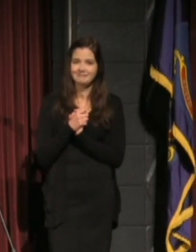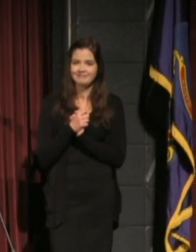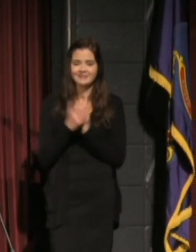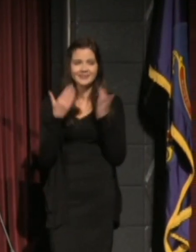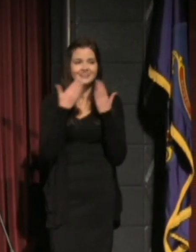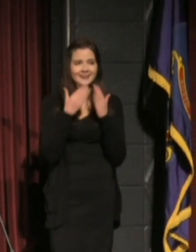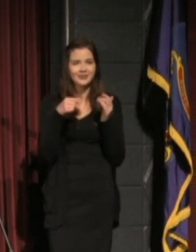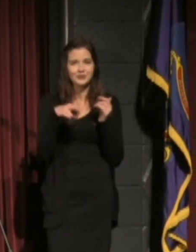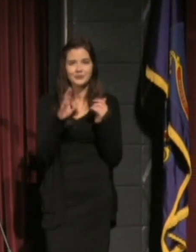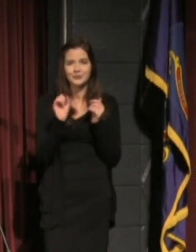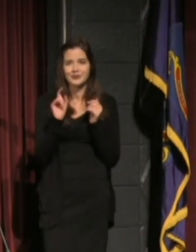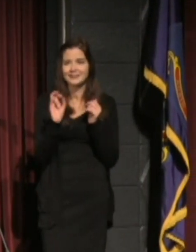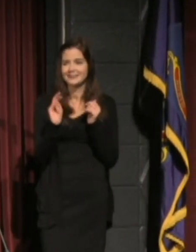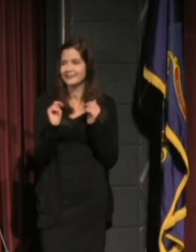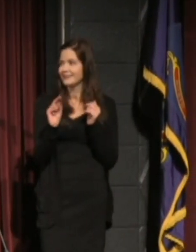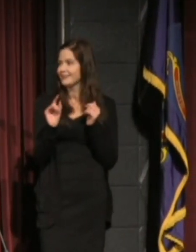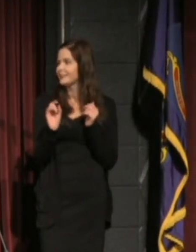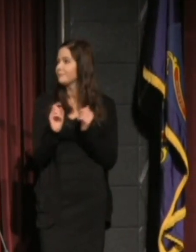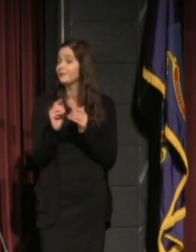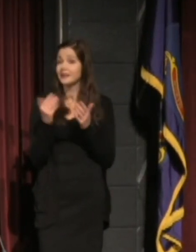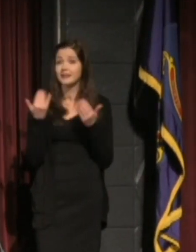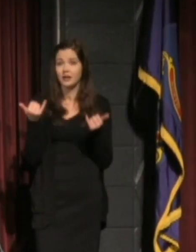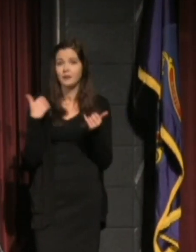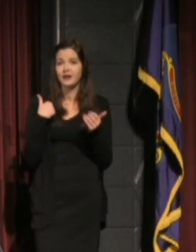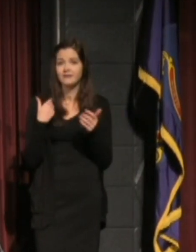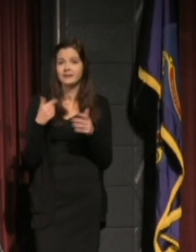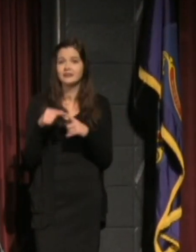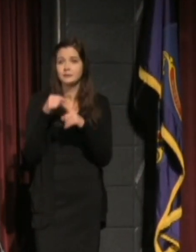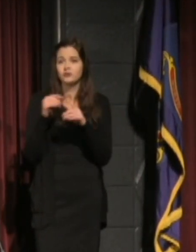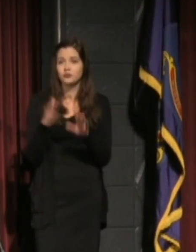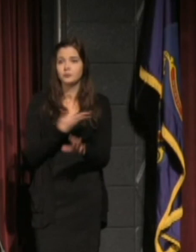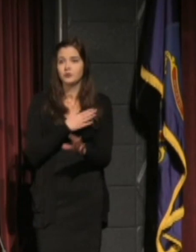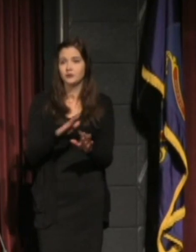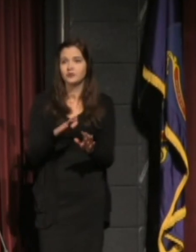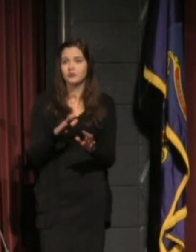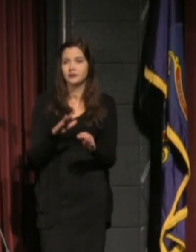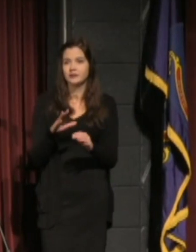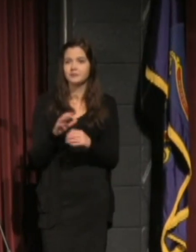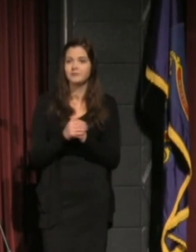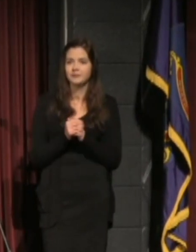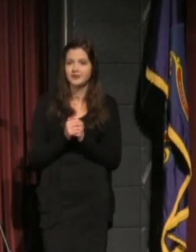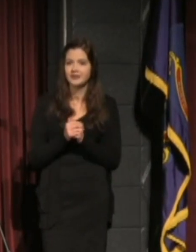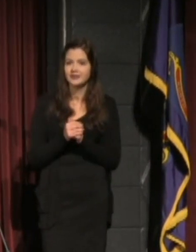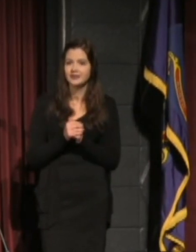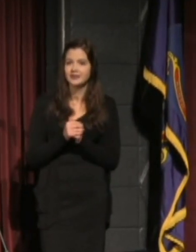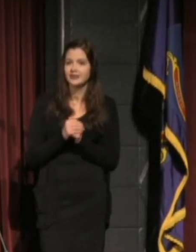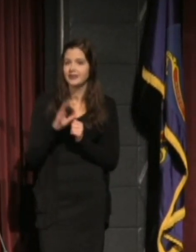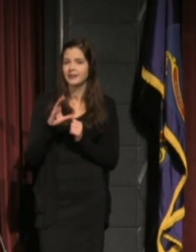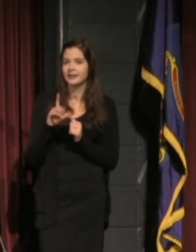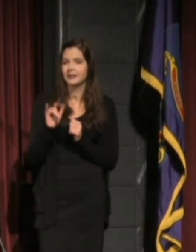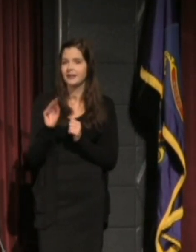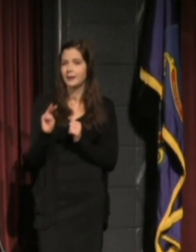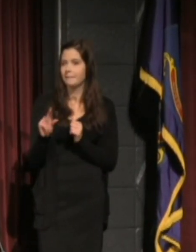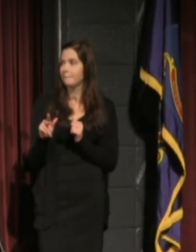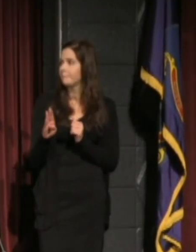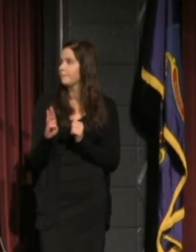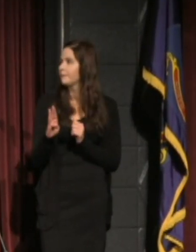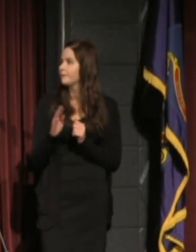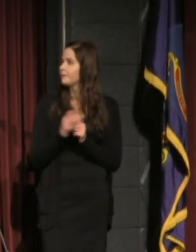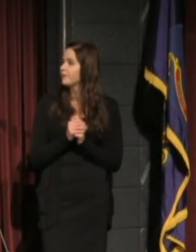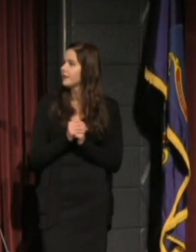Thank you, Quentin. Now we have a special musical selection, The Climb, performed by our Lake Region student, Precious